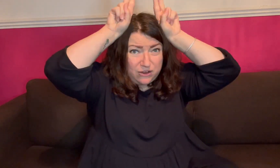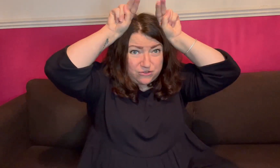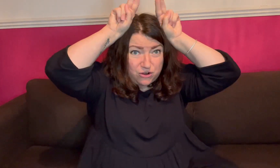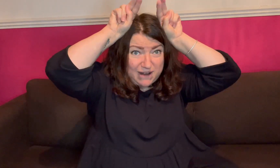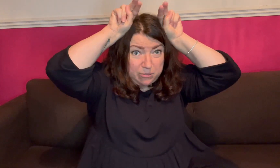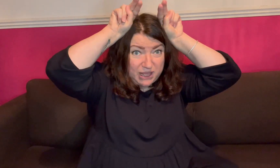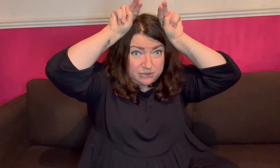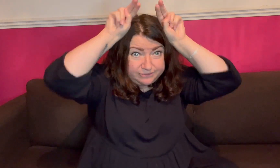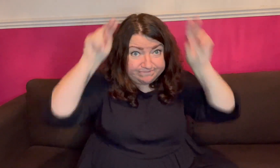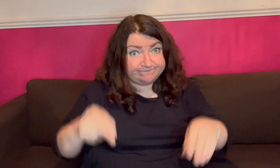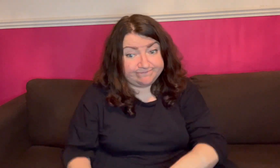for a rabbit.